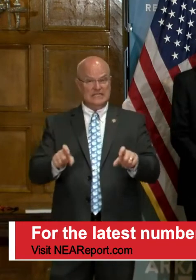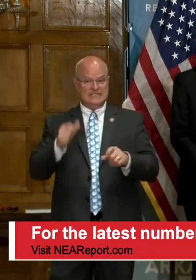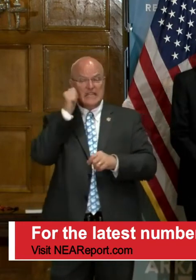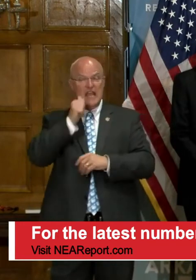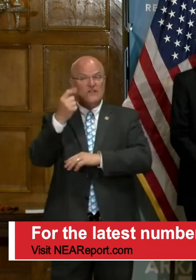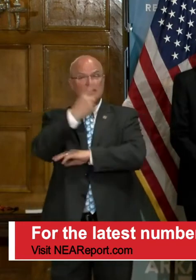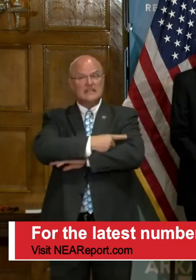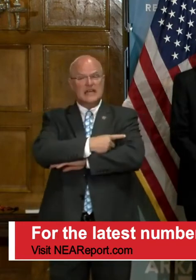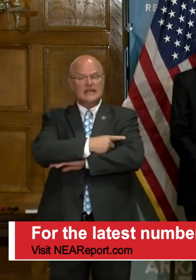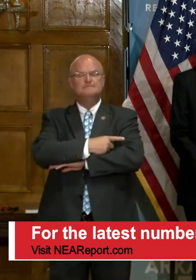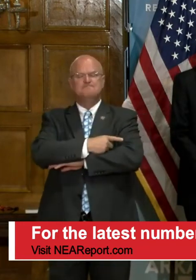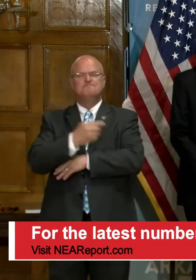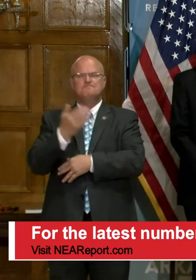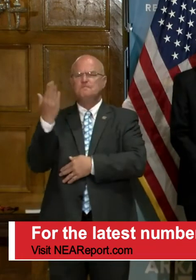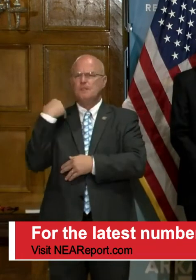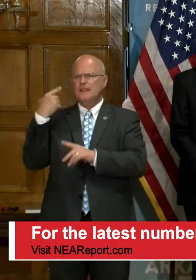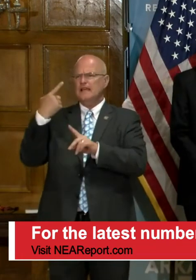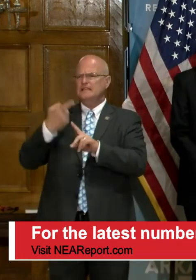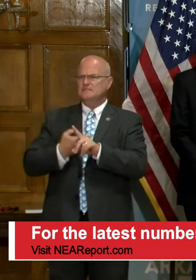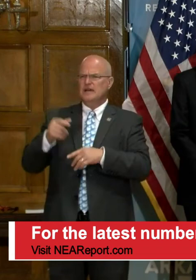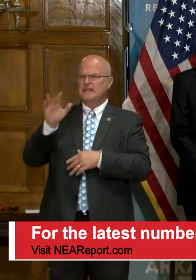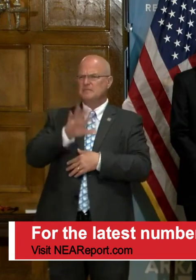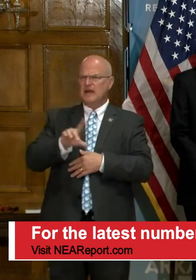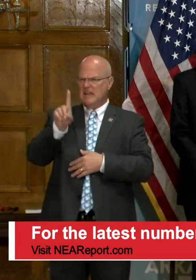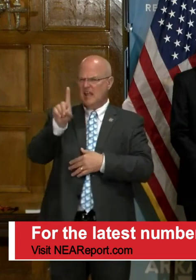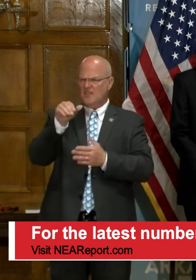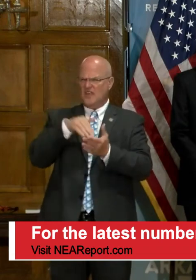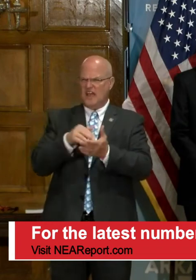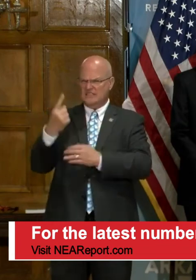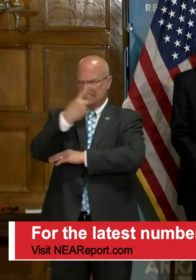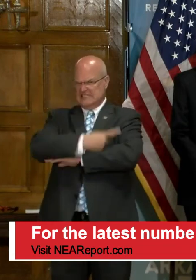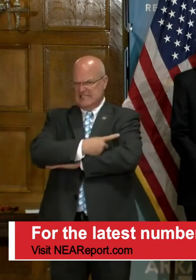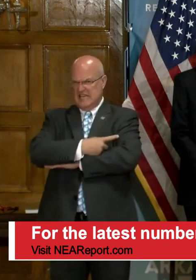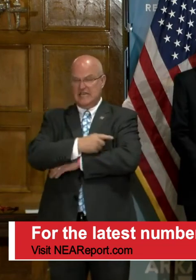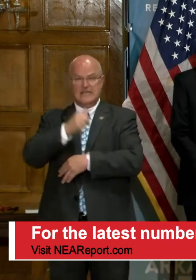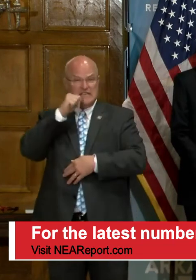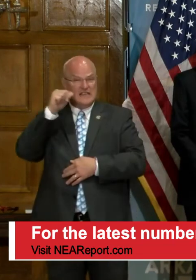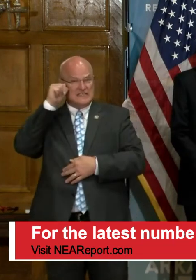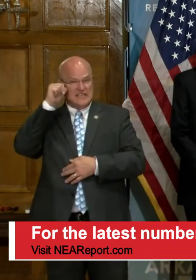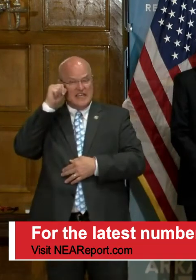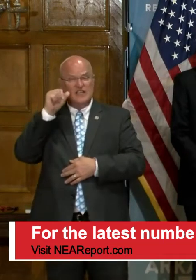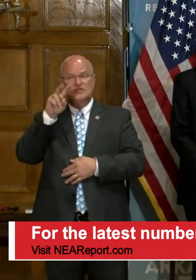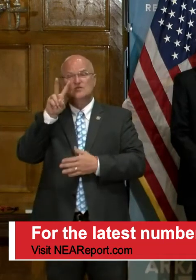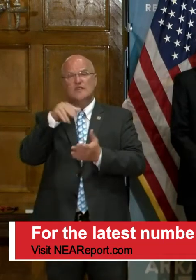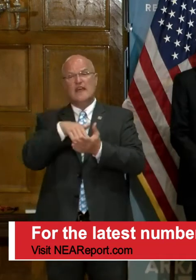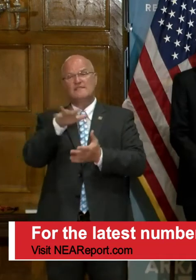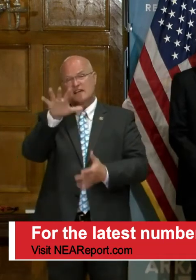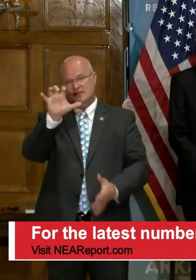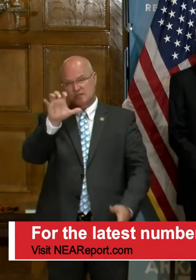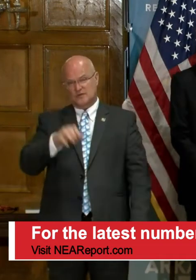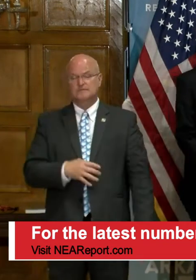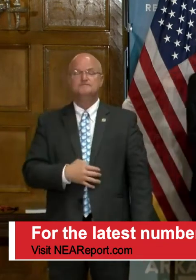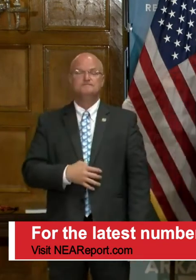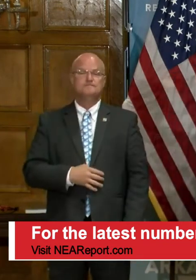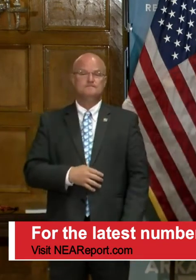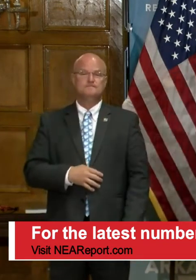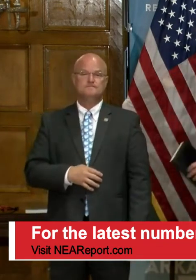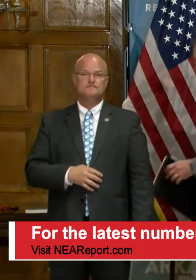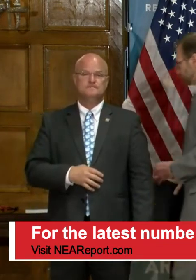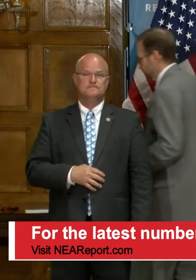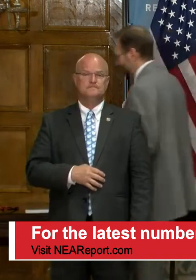per day. Last month we were maybe about 1,000 a day. Yesterday we were at 2,500.